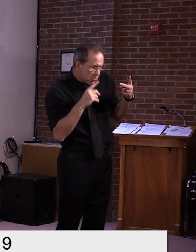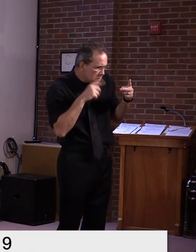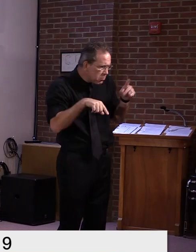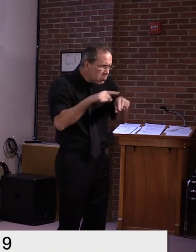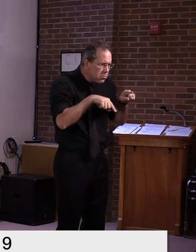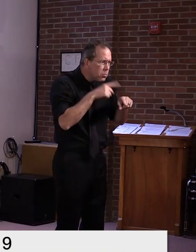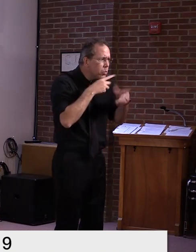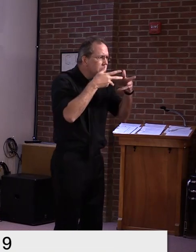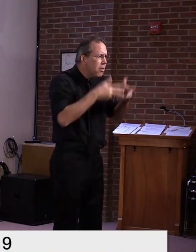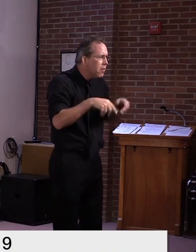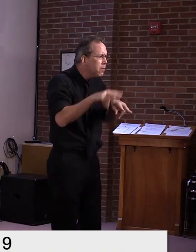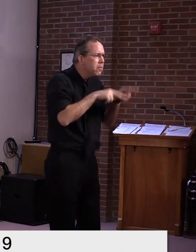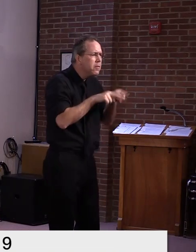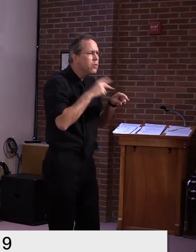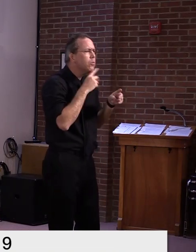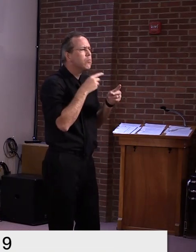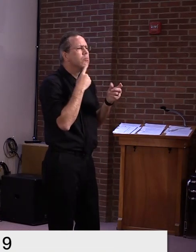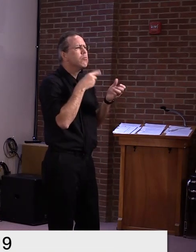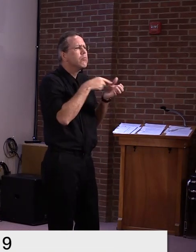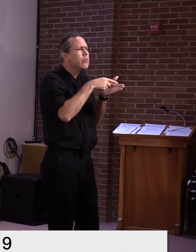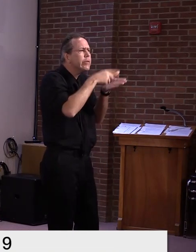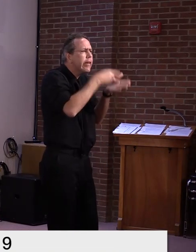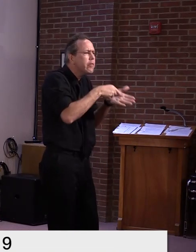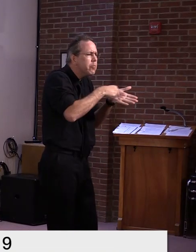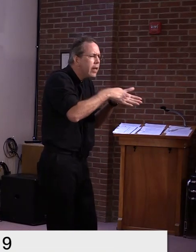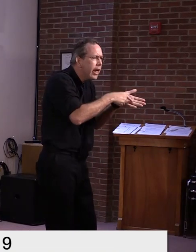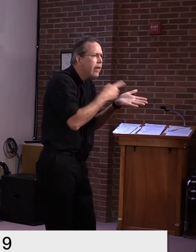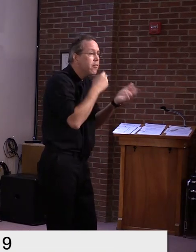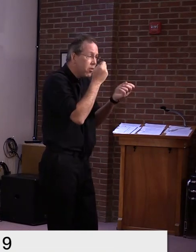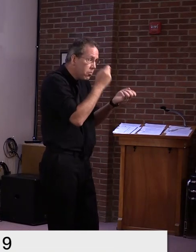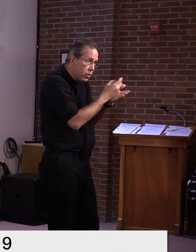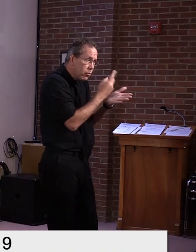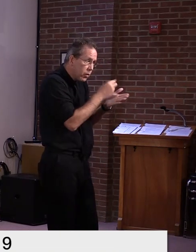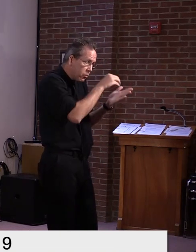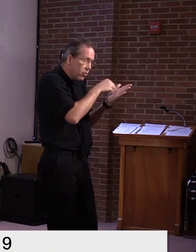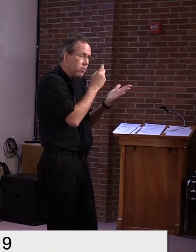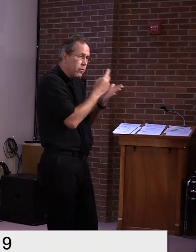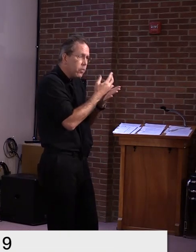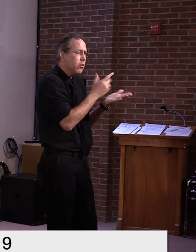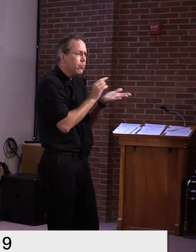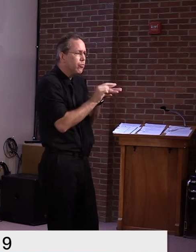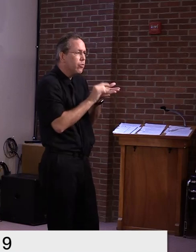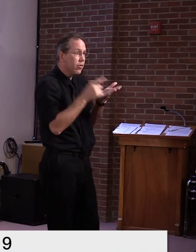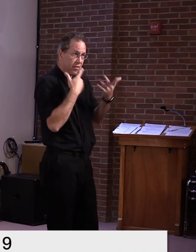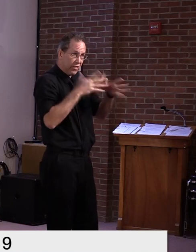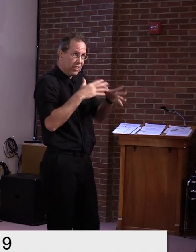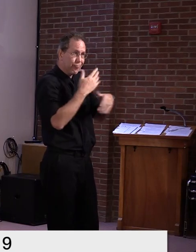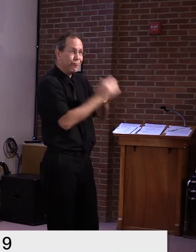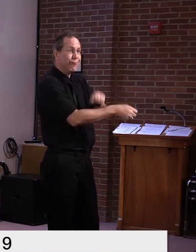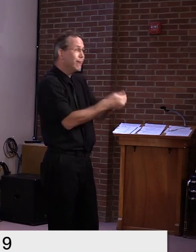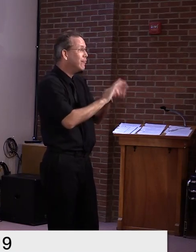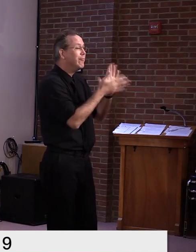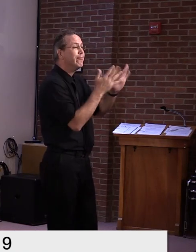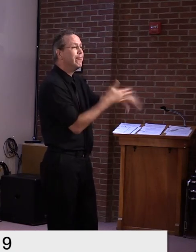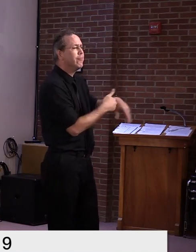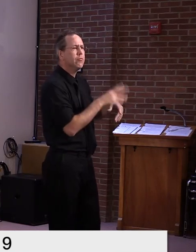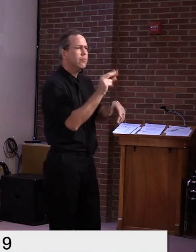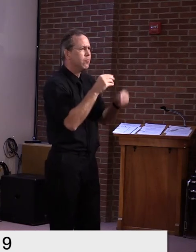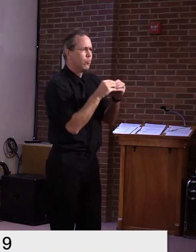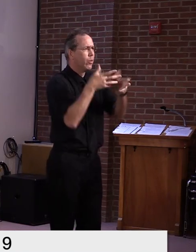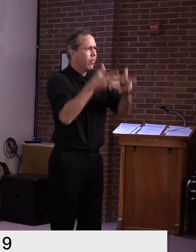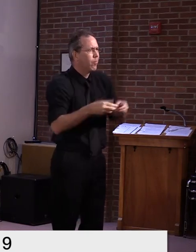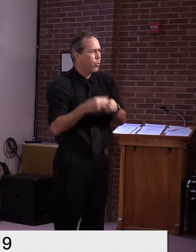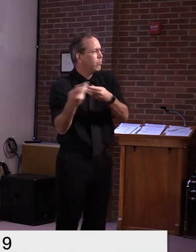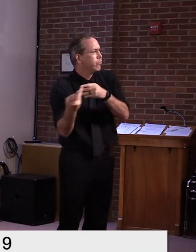application approvals. There'll be much more coming in the next several weeks. Applications are being reviewed in the